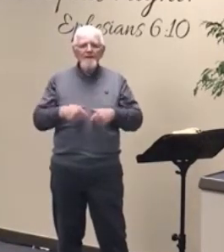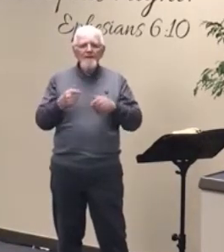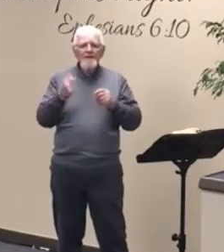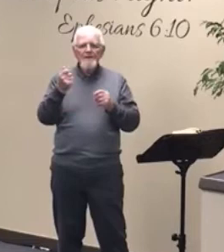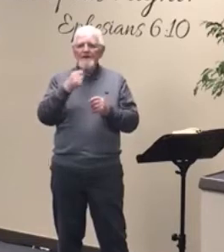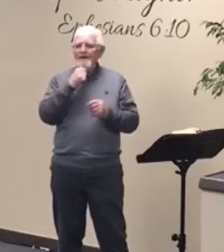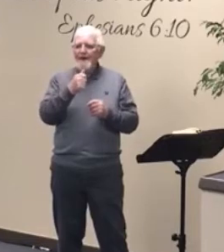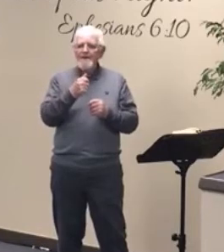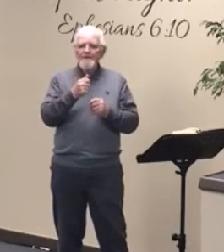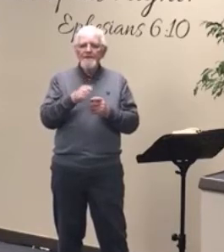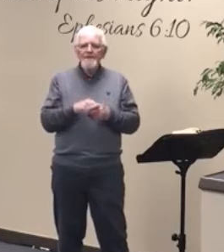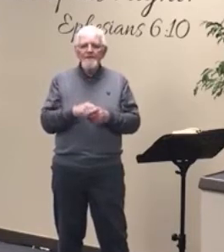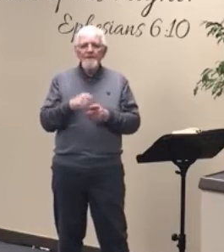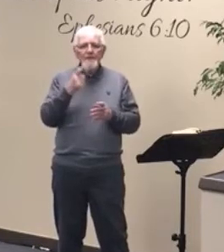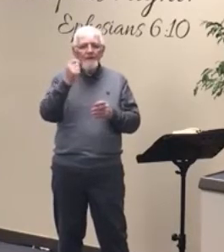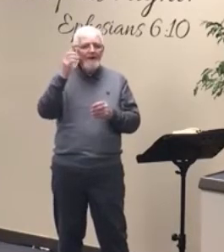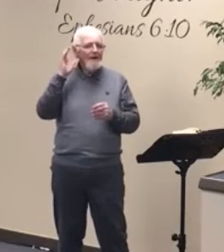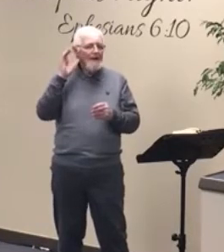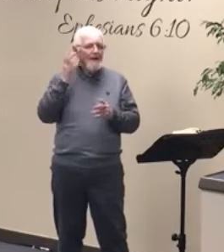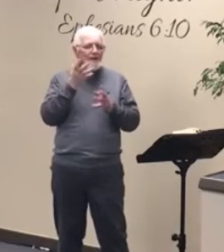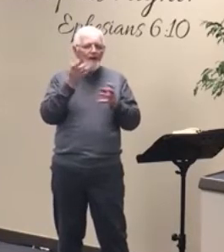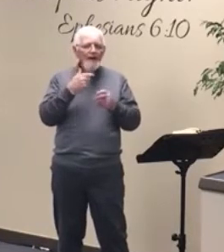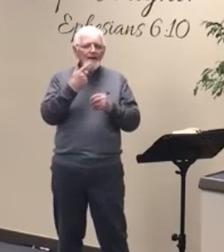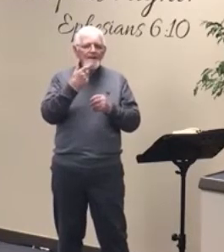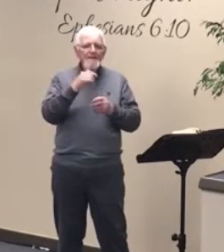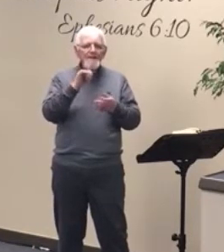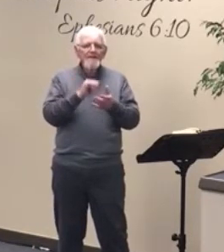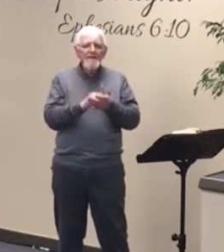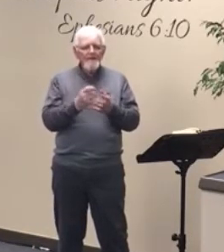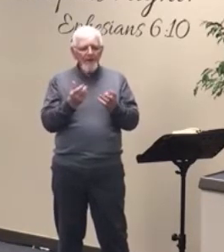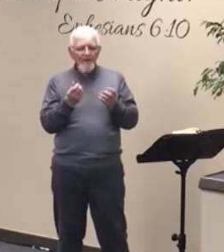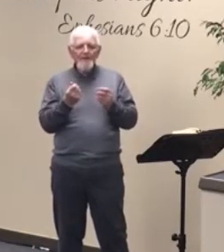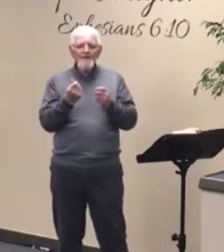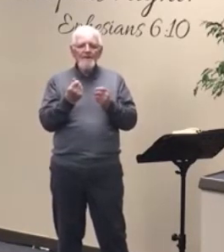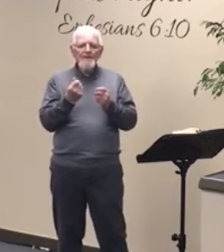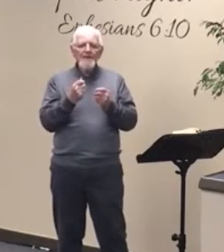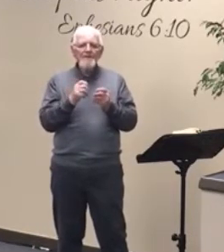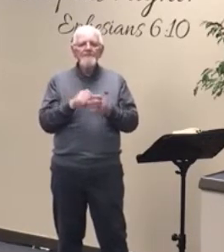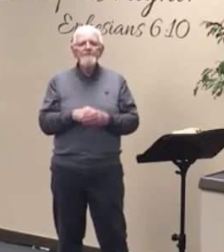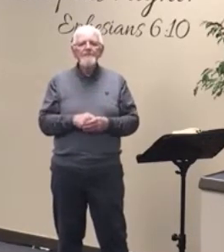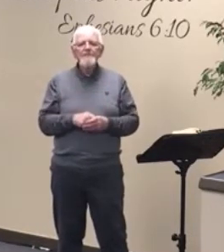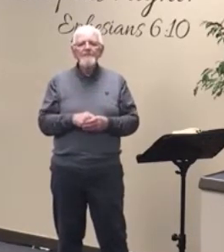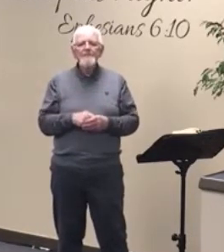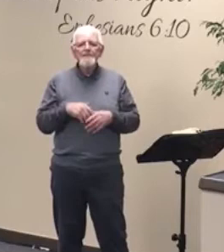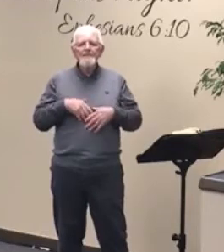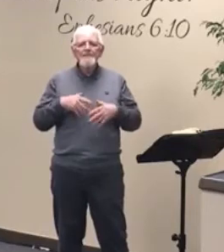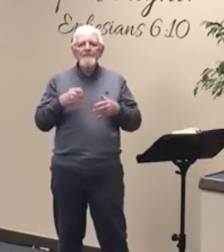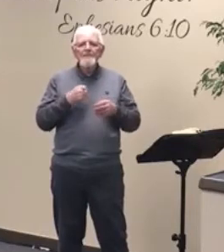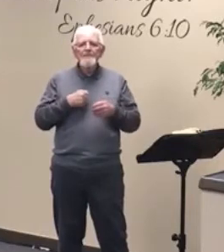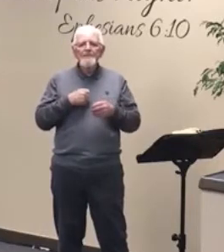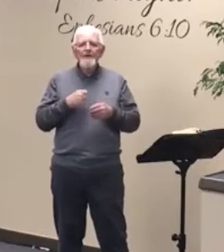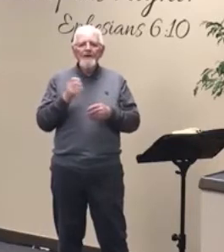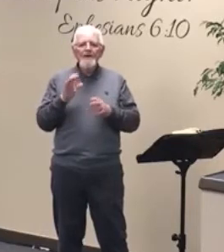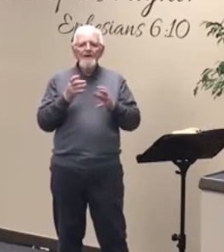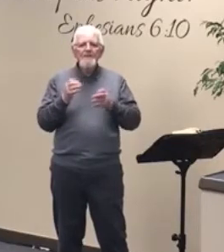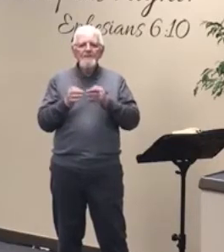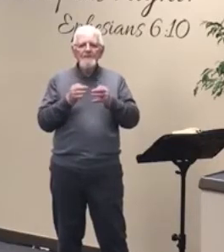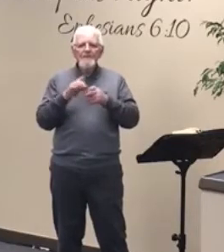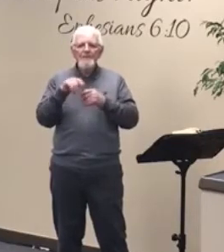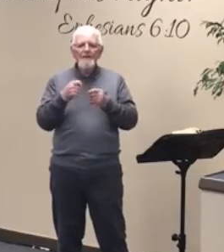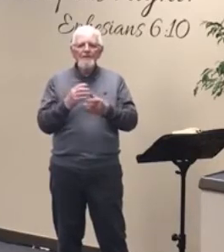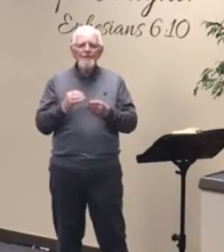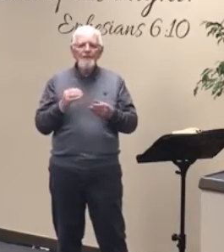put Reuben in prison because he hears what Reuben says there and thinks there might be a little bit of repentance in his life. And he hears the details of the story in